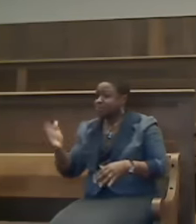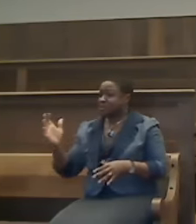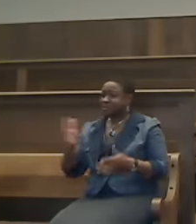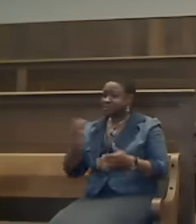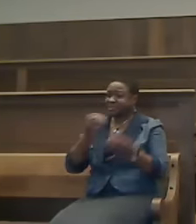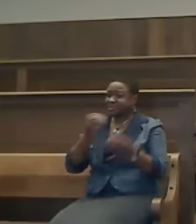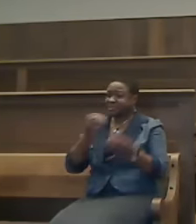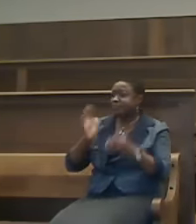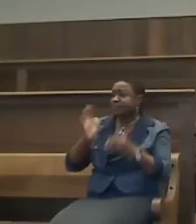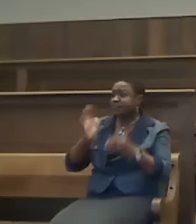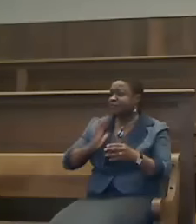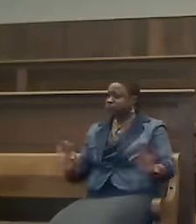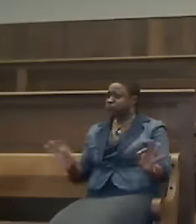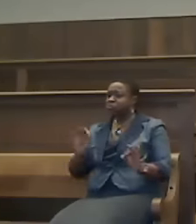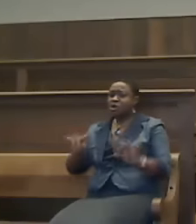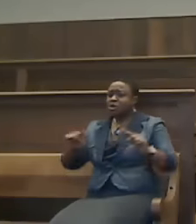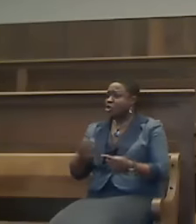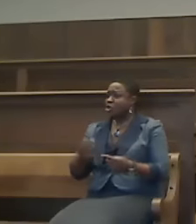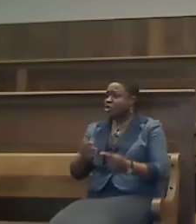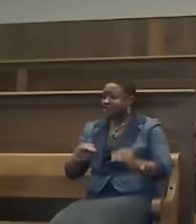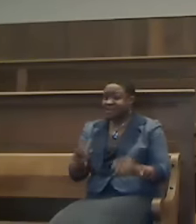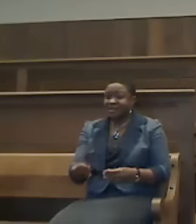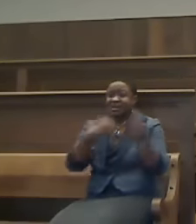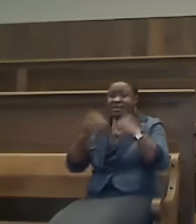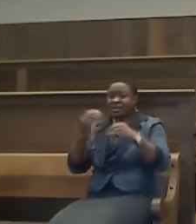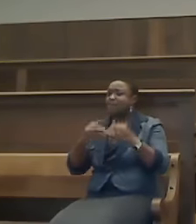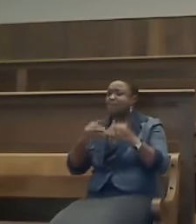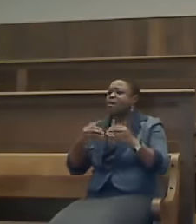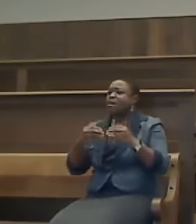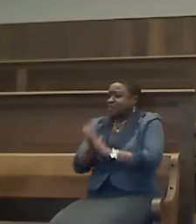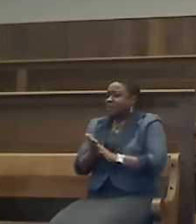harmless. It was as potent as cholera toxin.